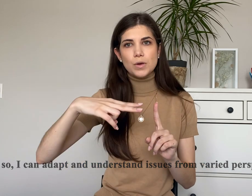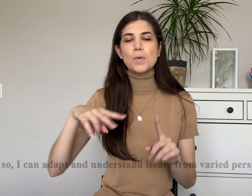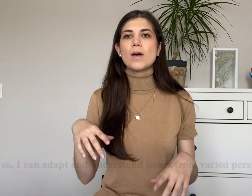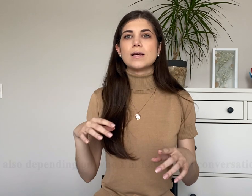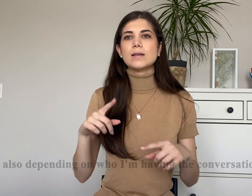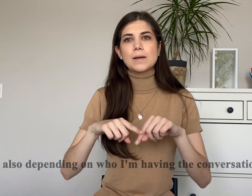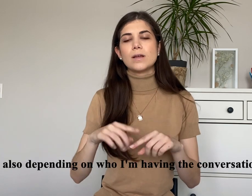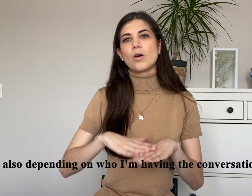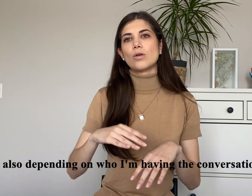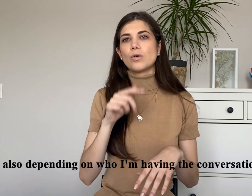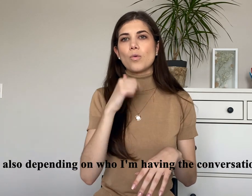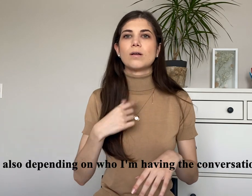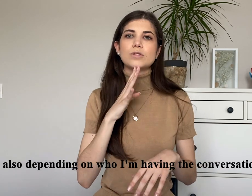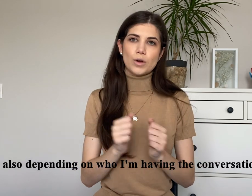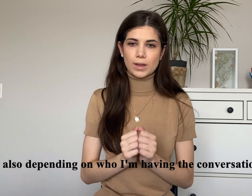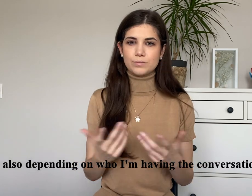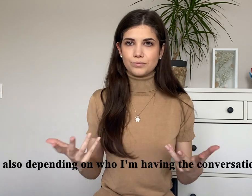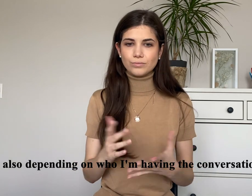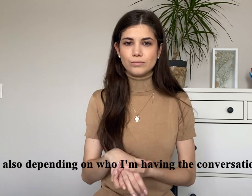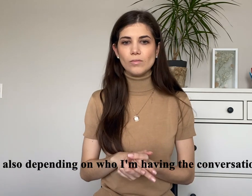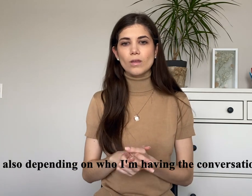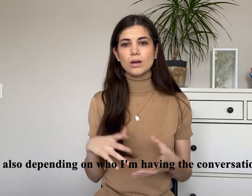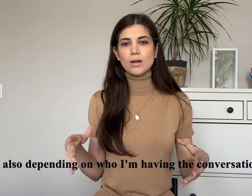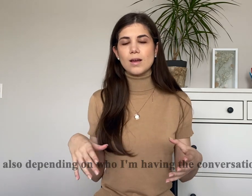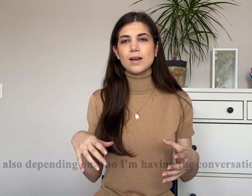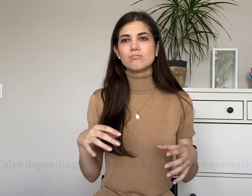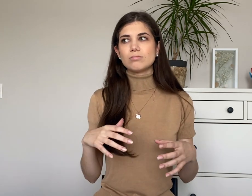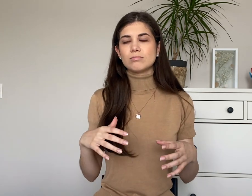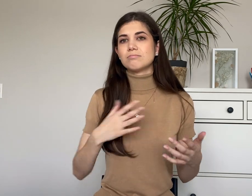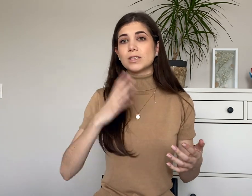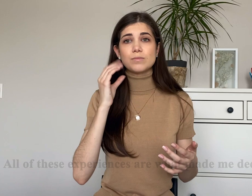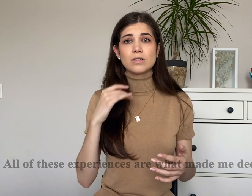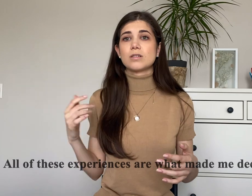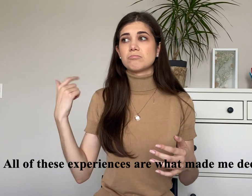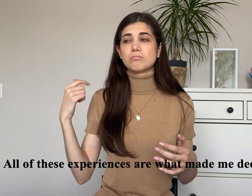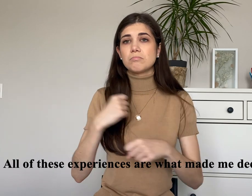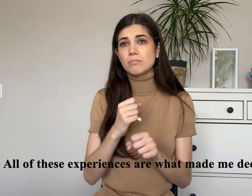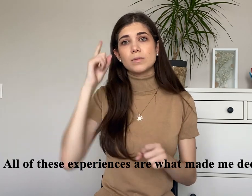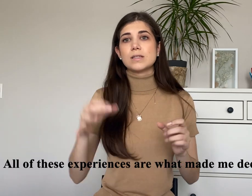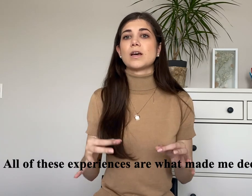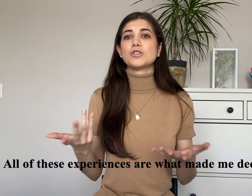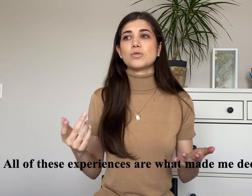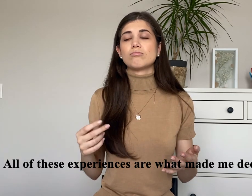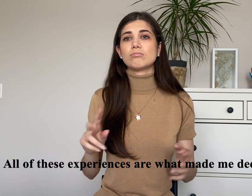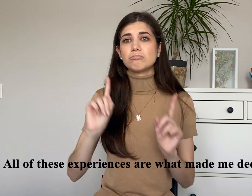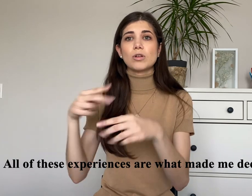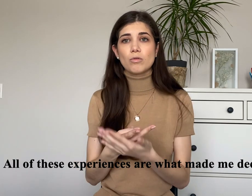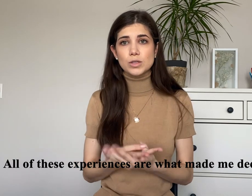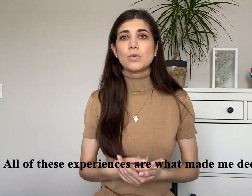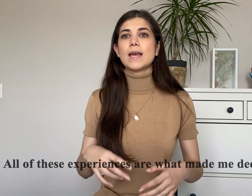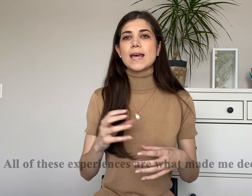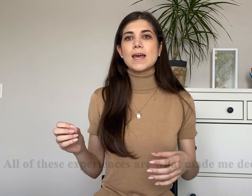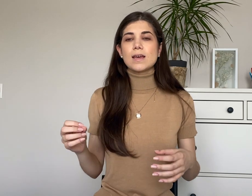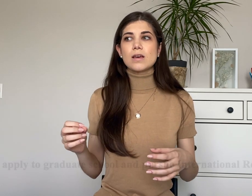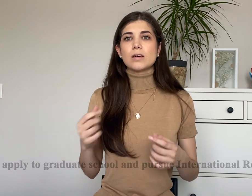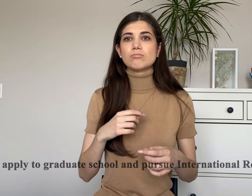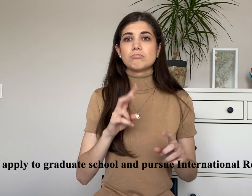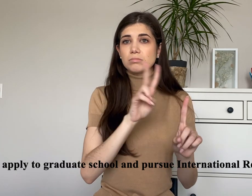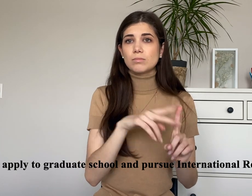Also depending on who I'm having the conversation with. All of these experiences are what made me decide to apply to graduate school